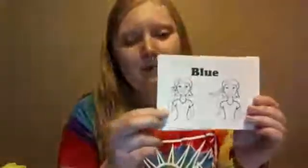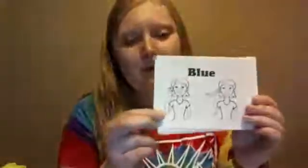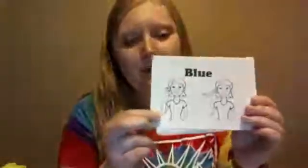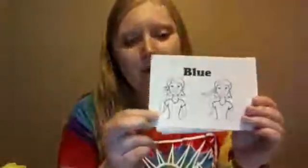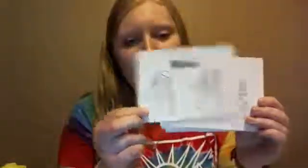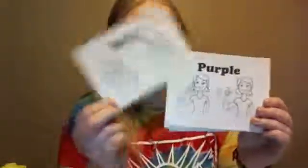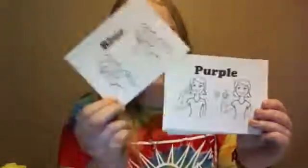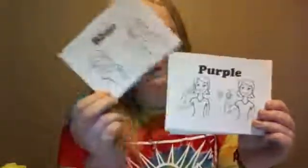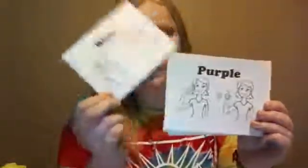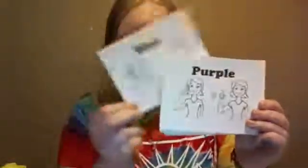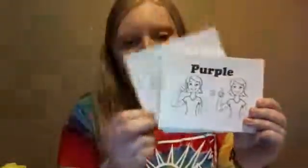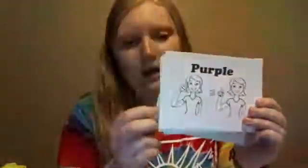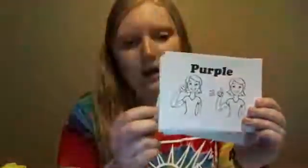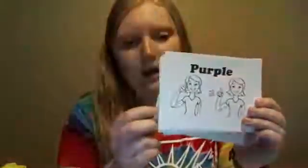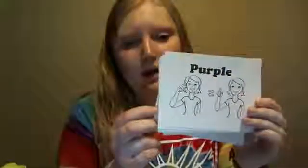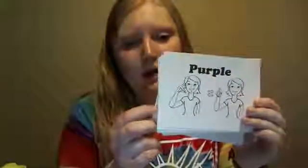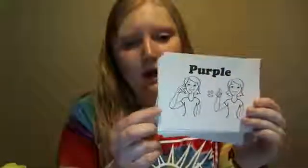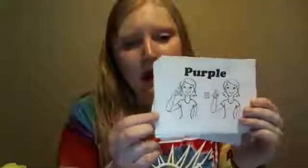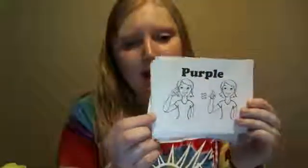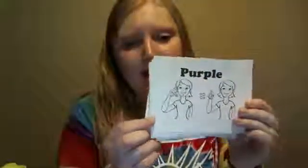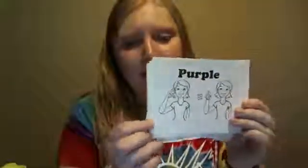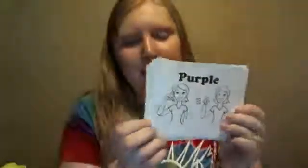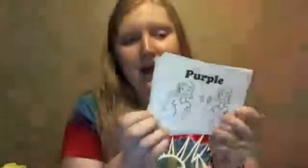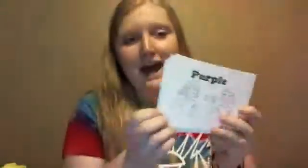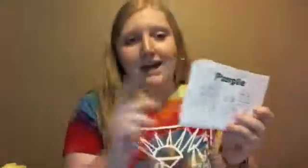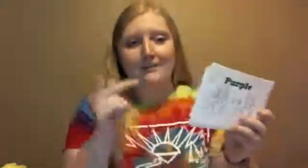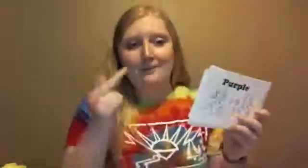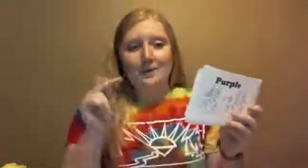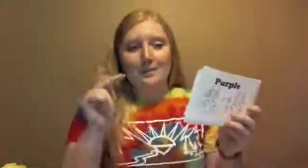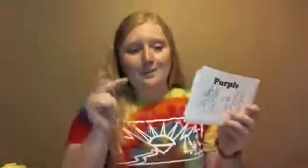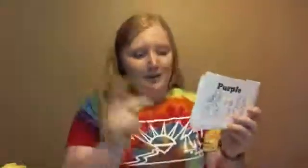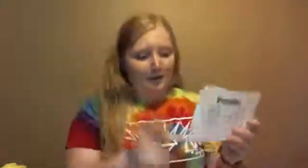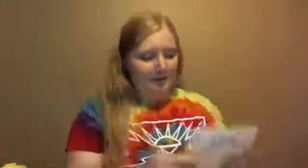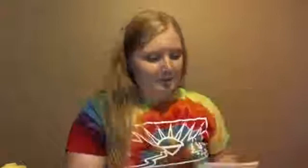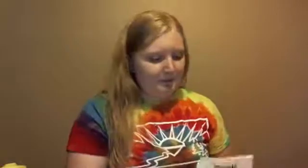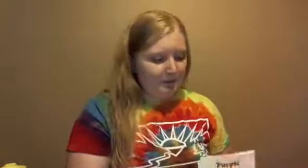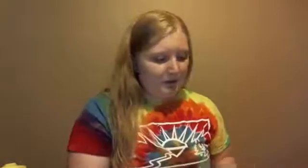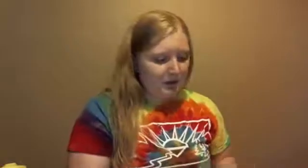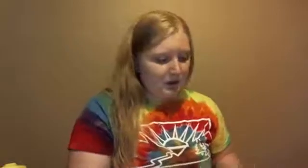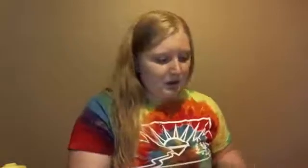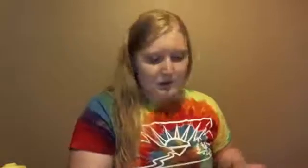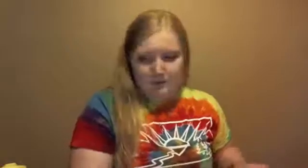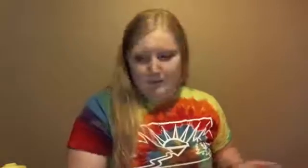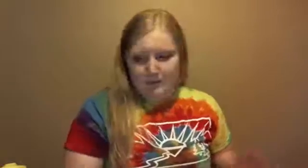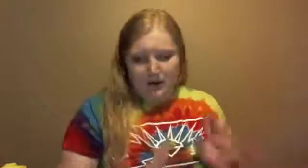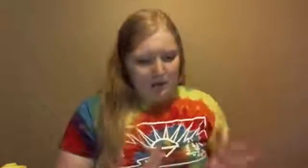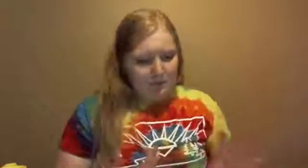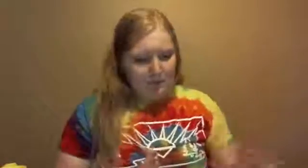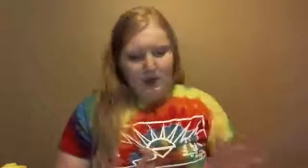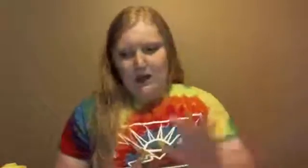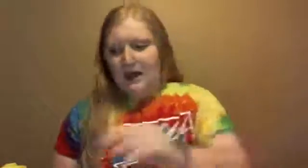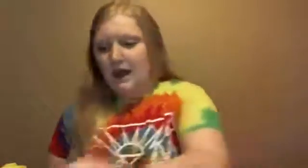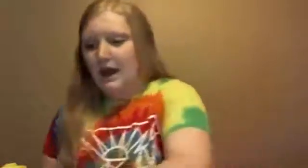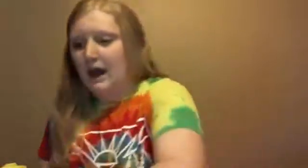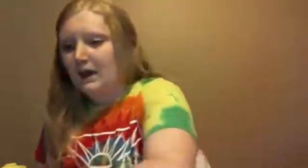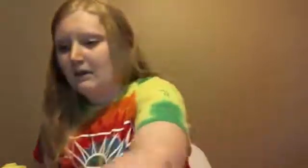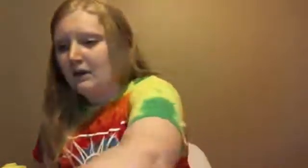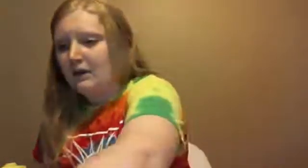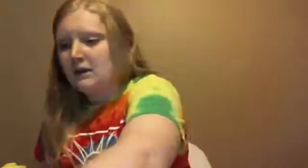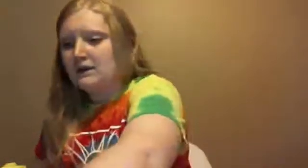blue. And now we have purple. So for purple, I have